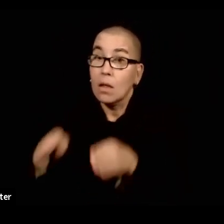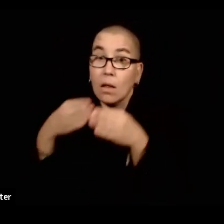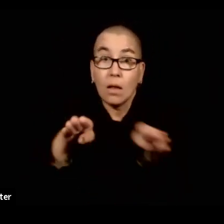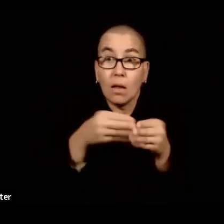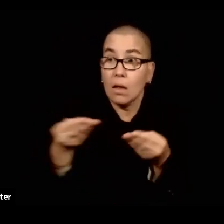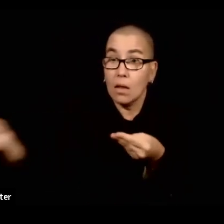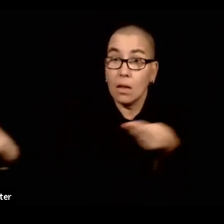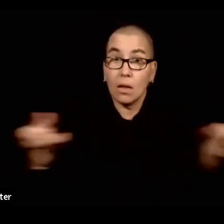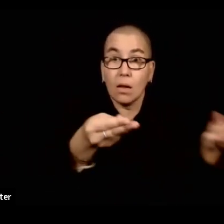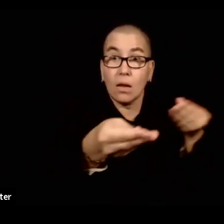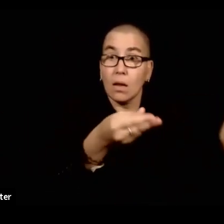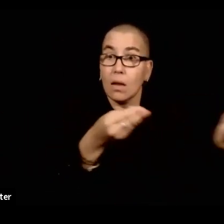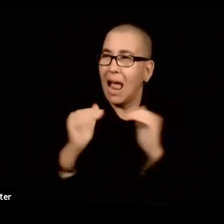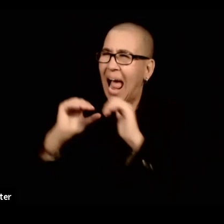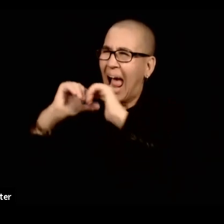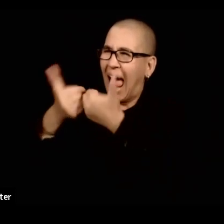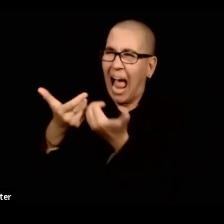demand.